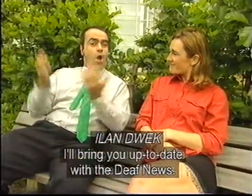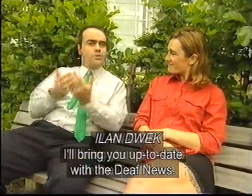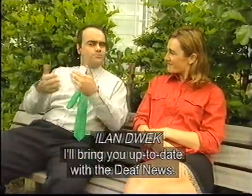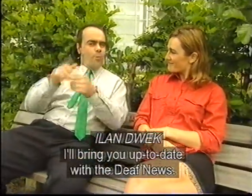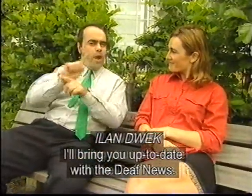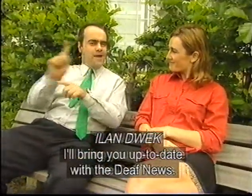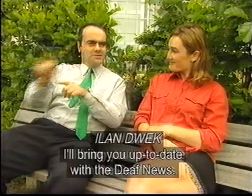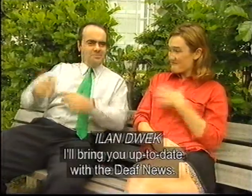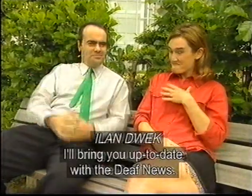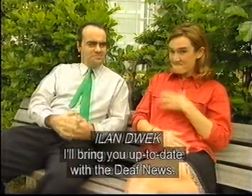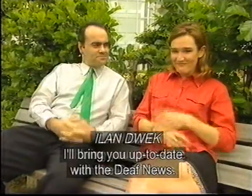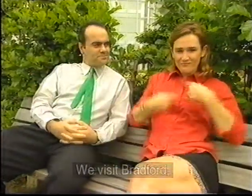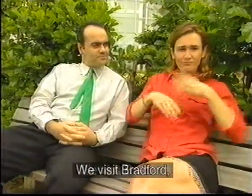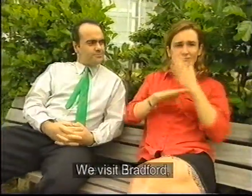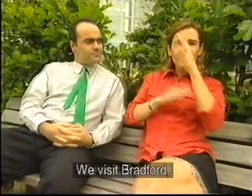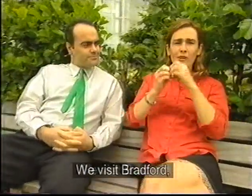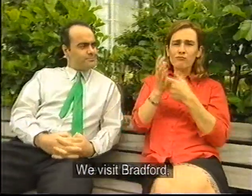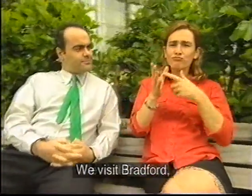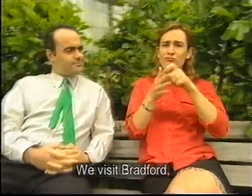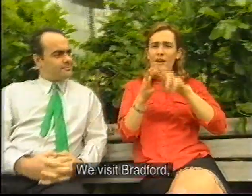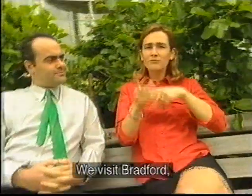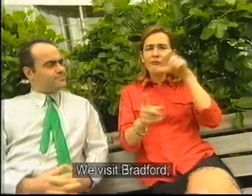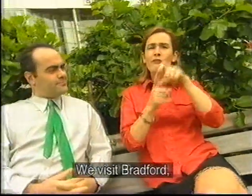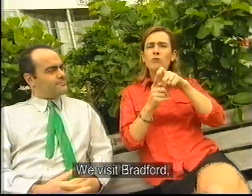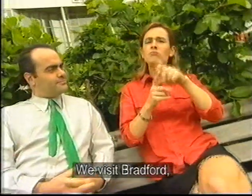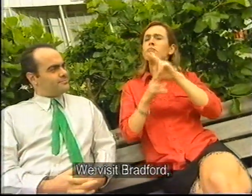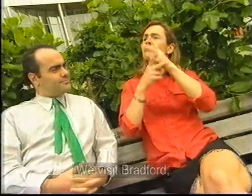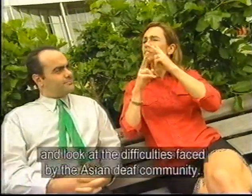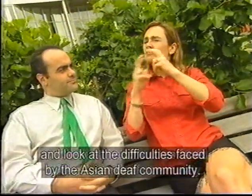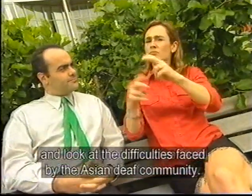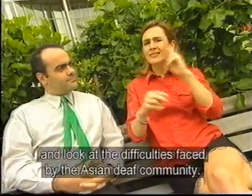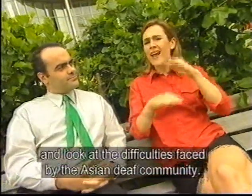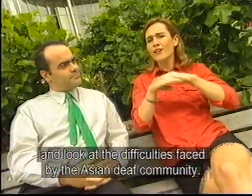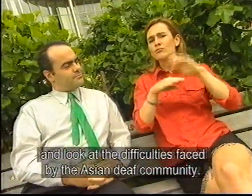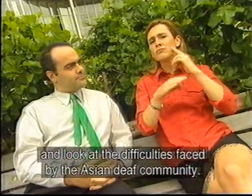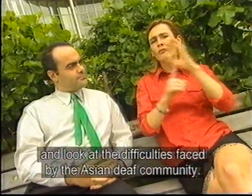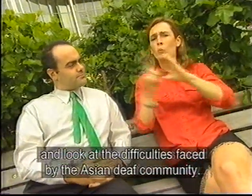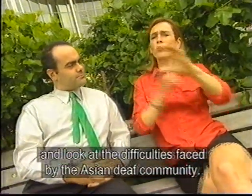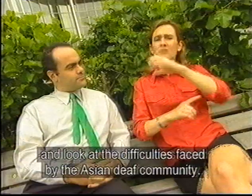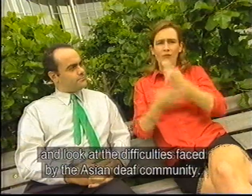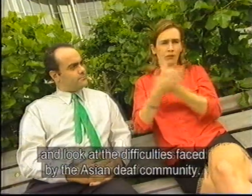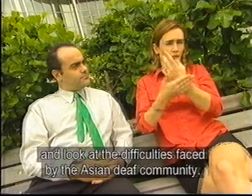news later. We visit Bradford and find out about the difficulties faced by the Asian deaf